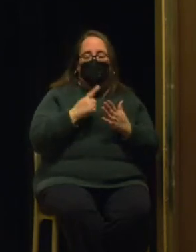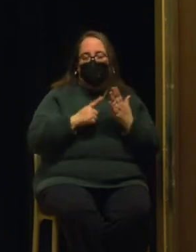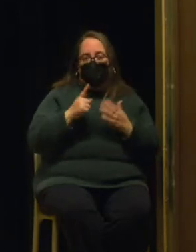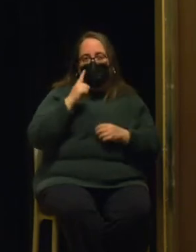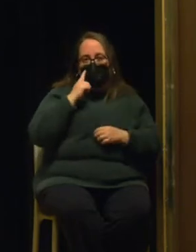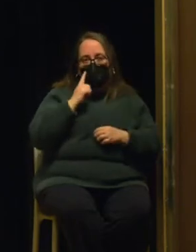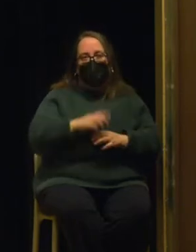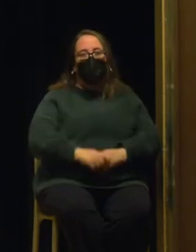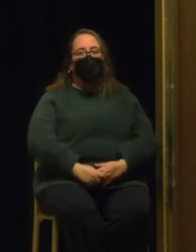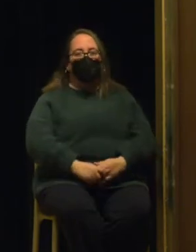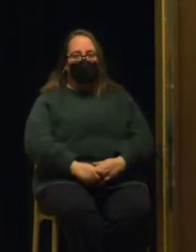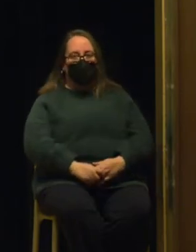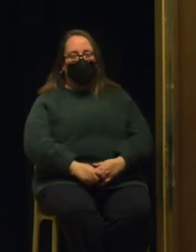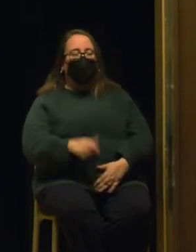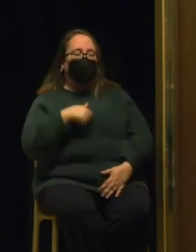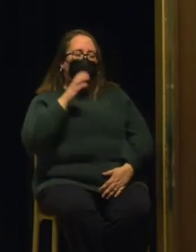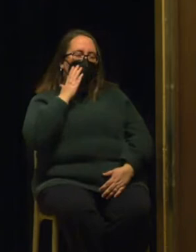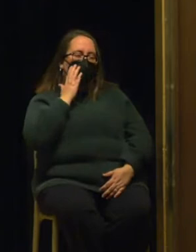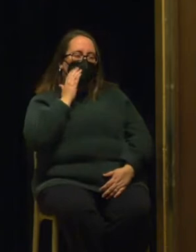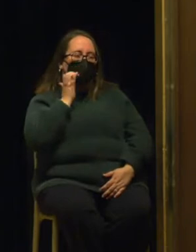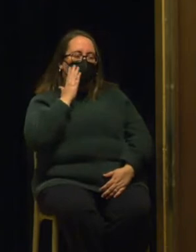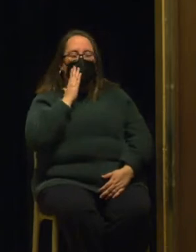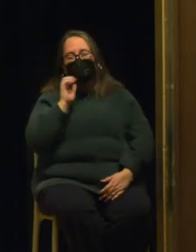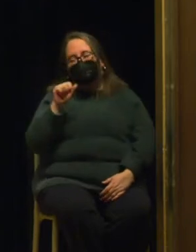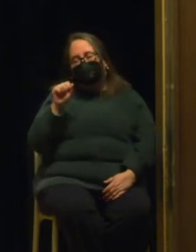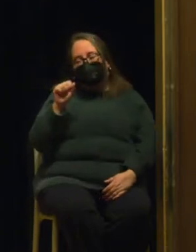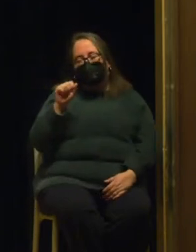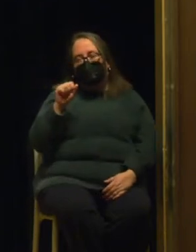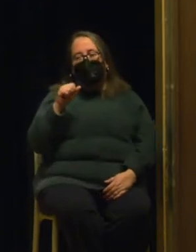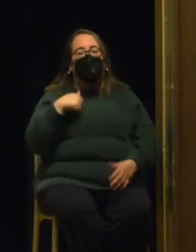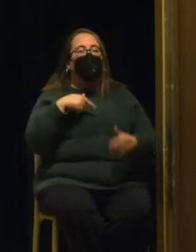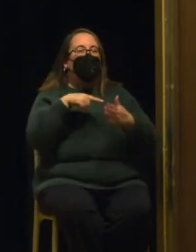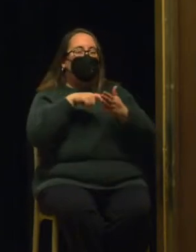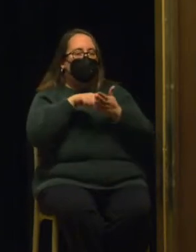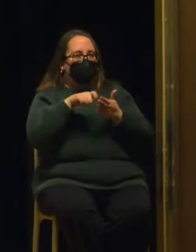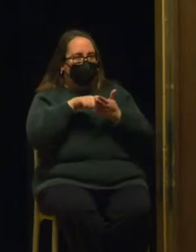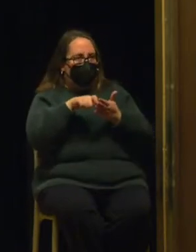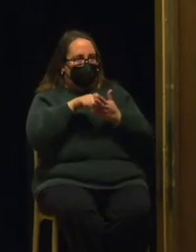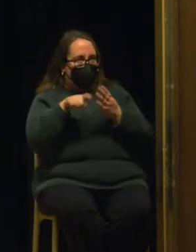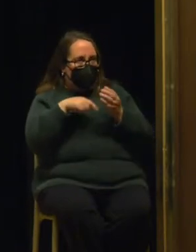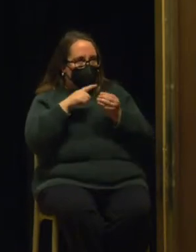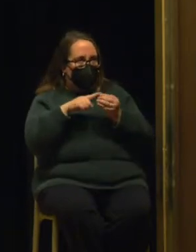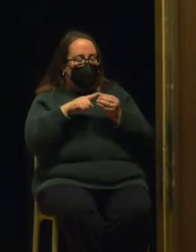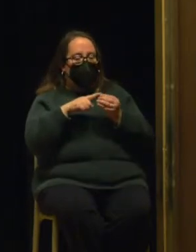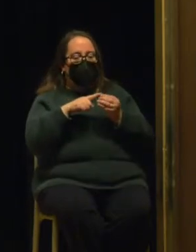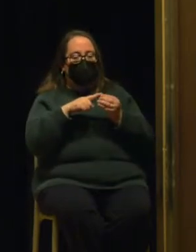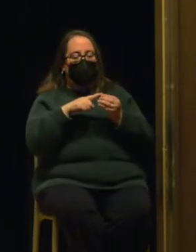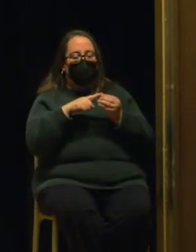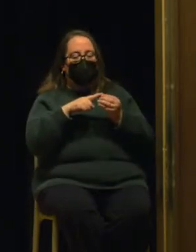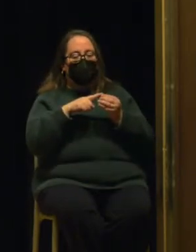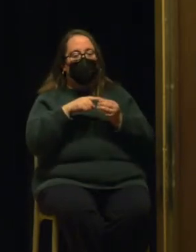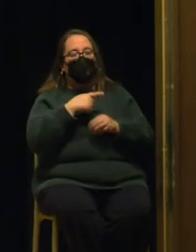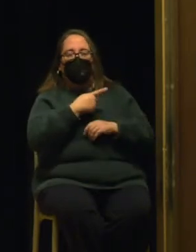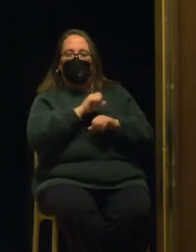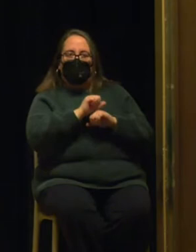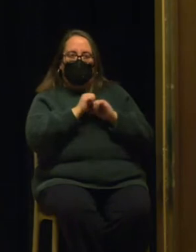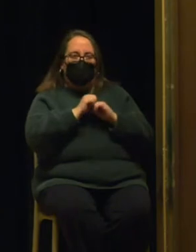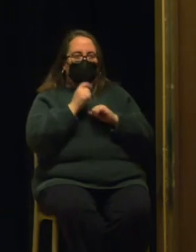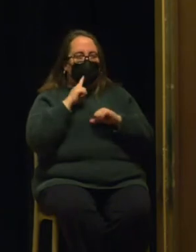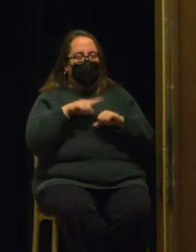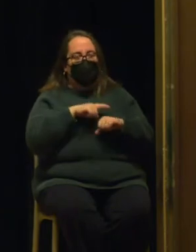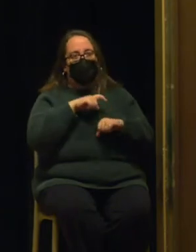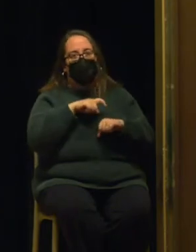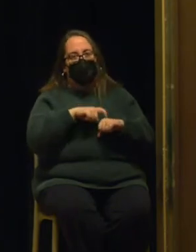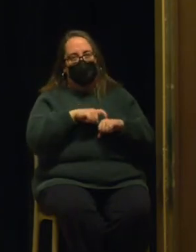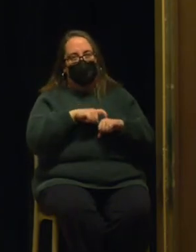think? Well, I knew that was going to happen. Yeah. I had to write about it. And we had worked together a long time before